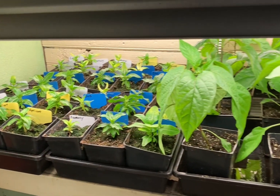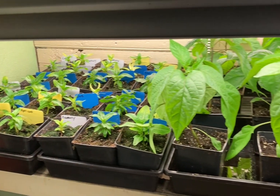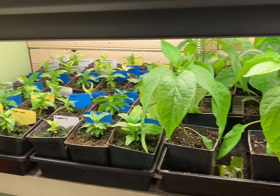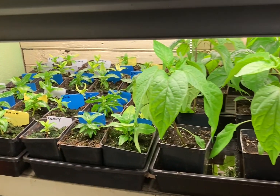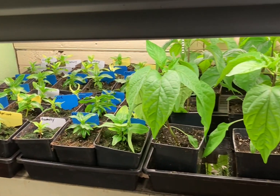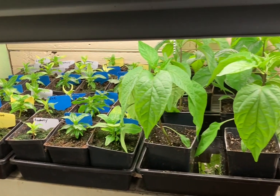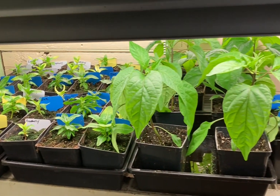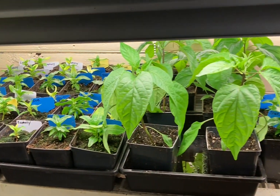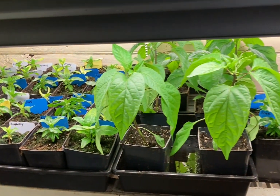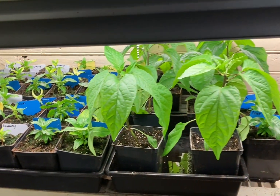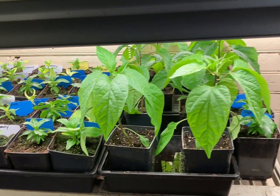basement.